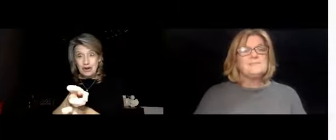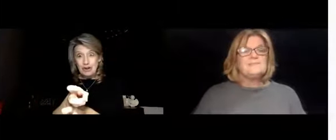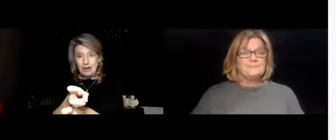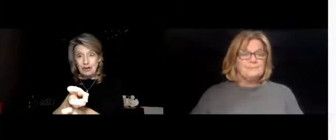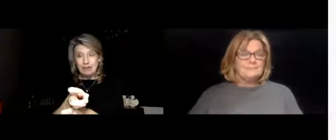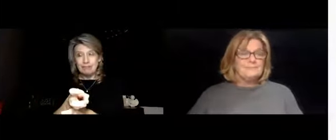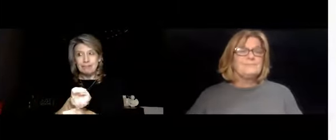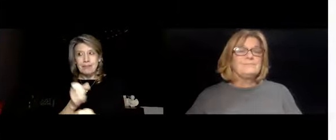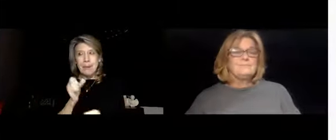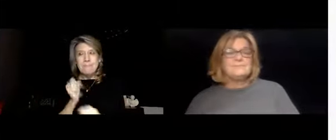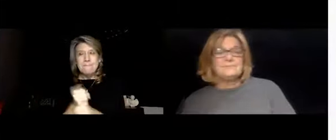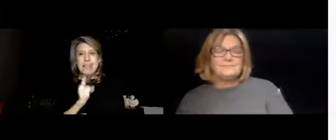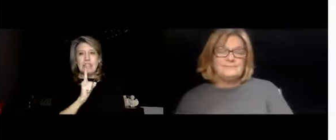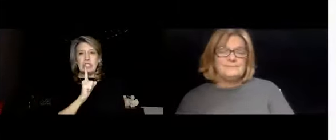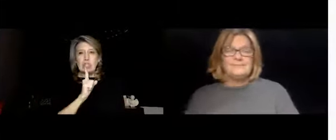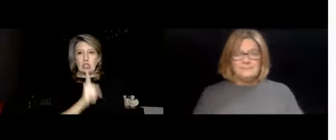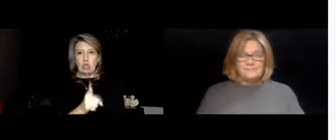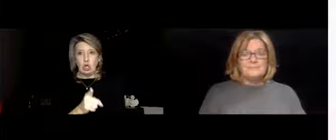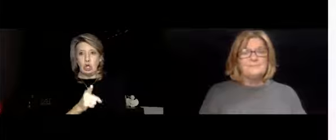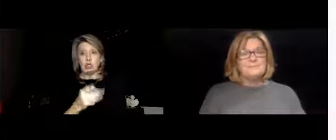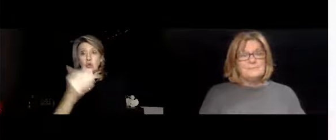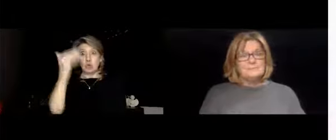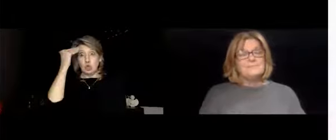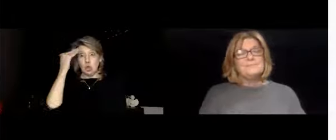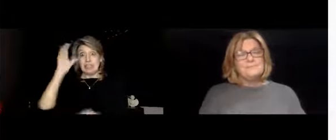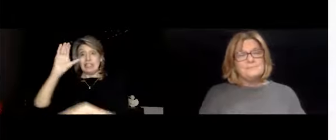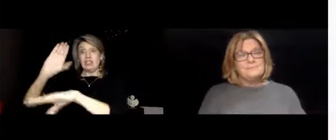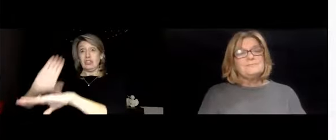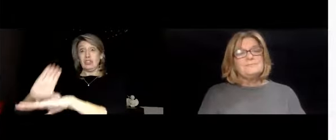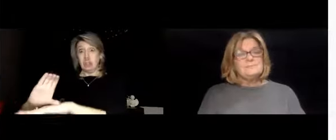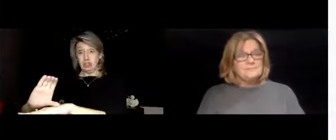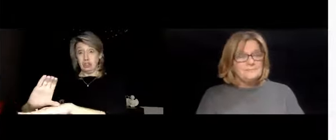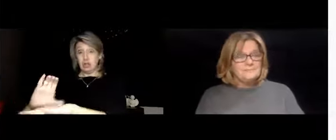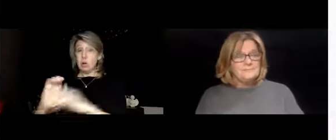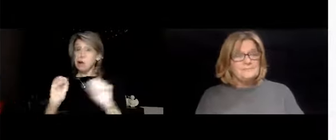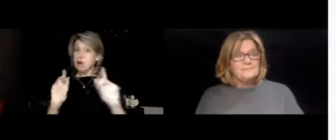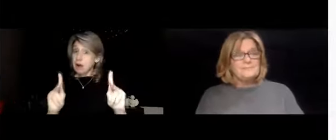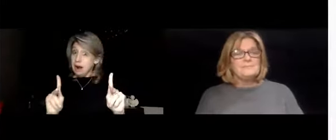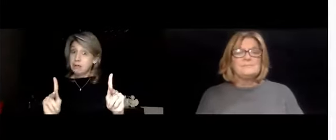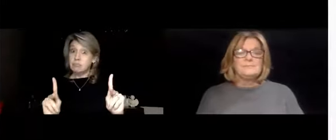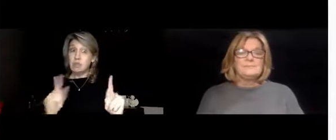I know that can be hard. Make sure that,